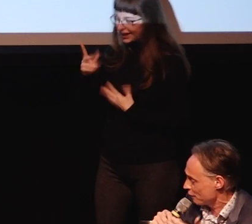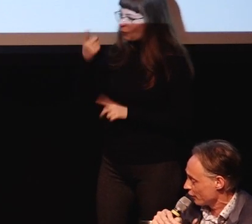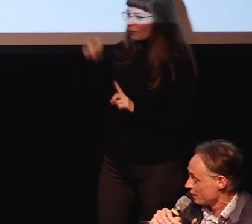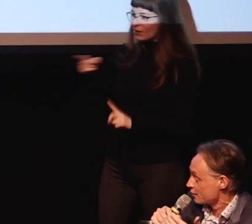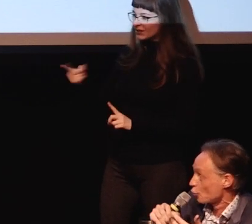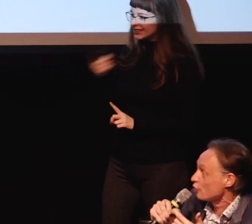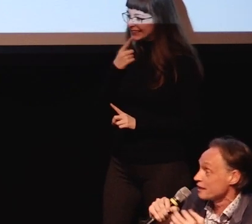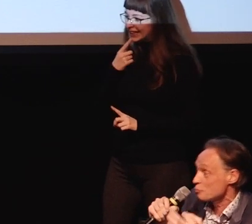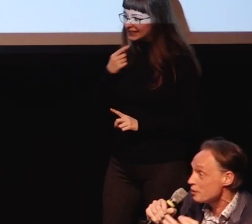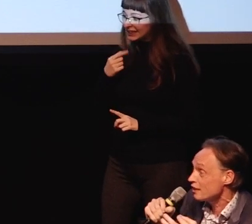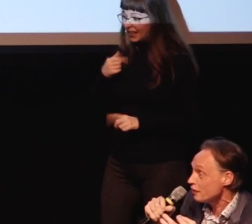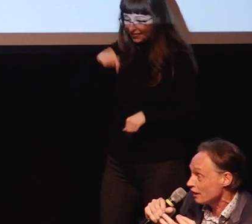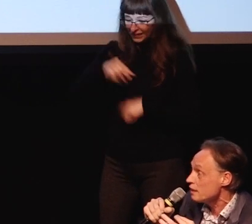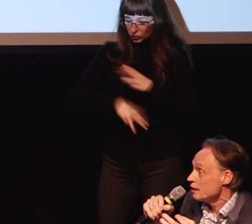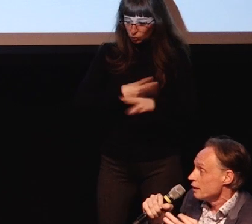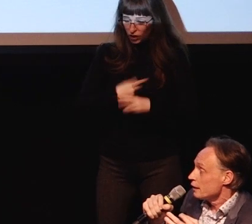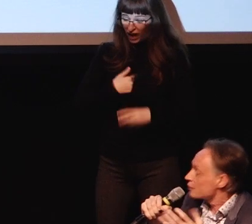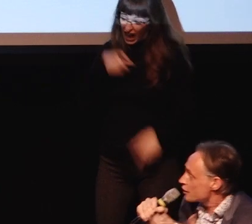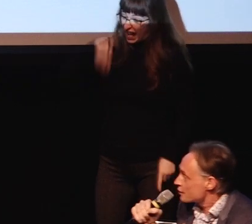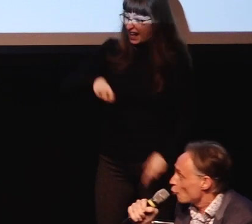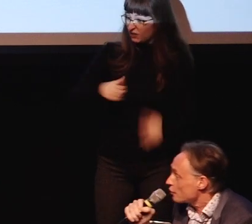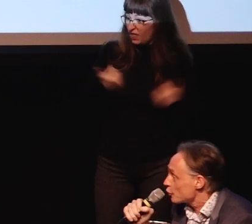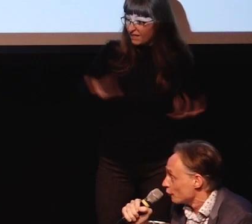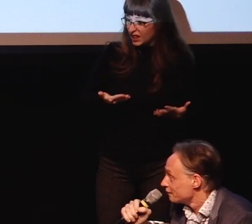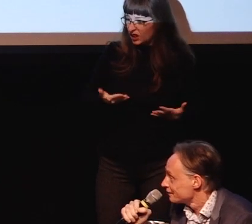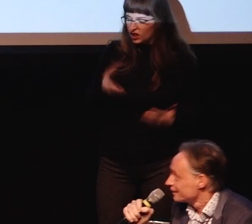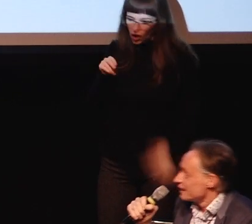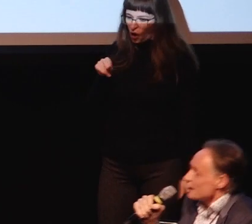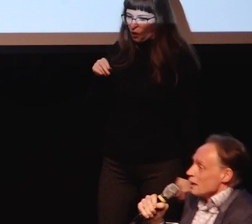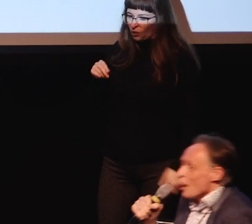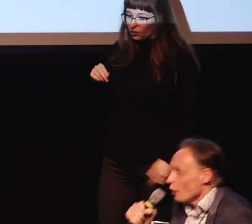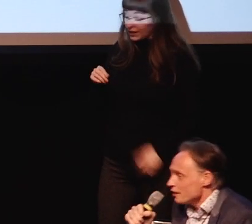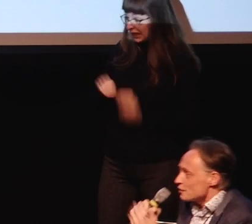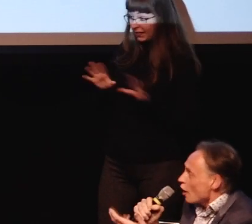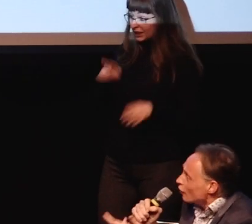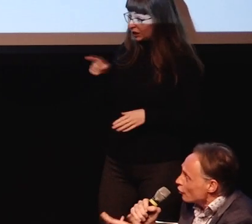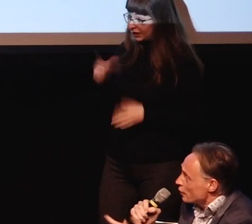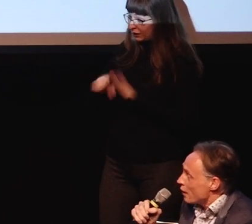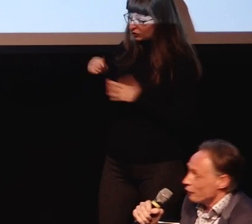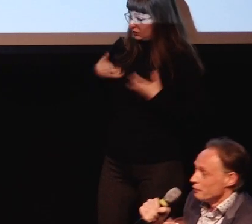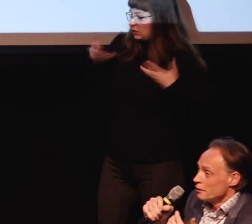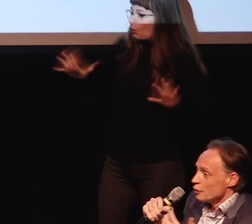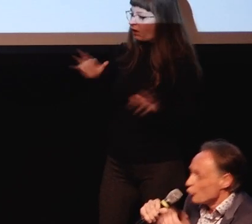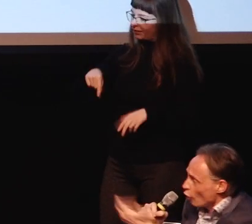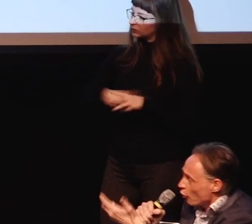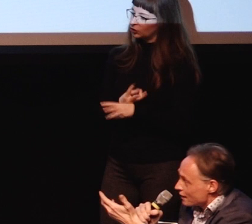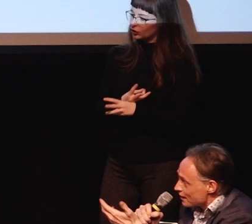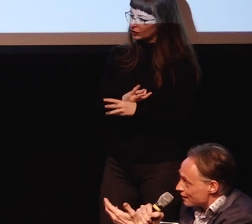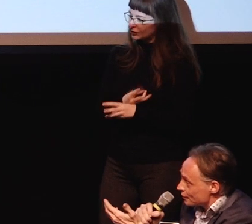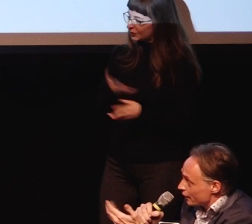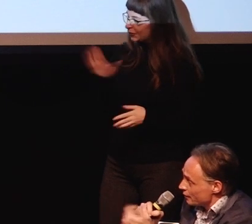doesn't have to live in this world, and it's pretty clear that she doesn't want to. I wanted to talk a little bit about